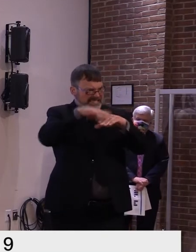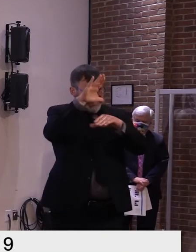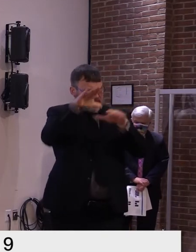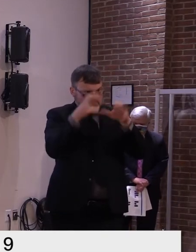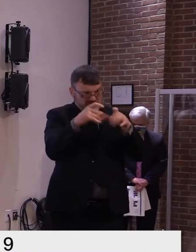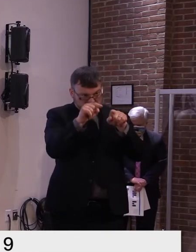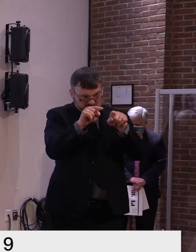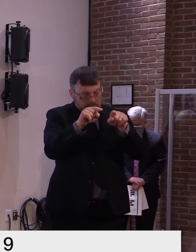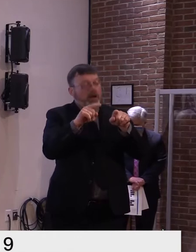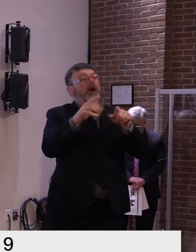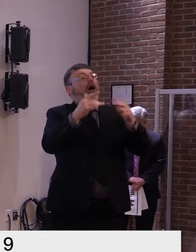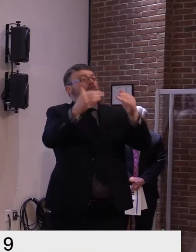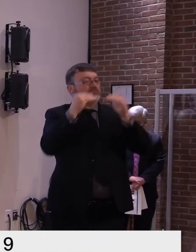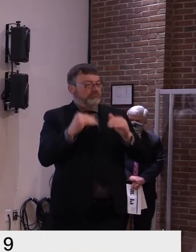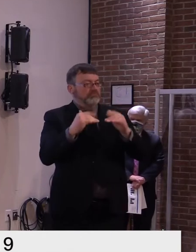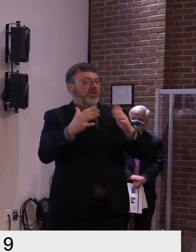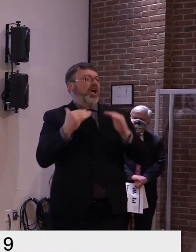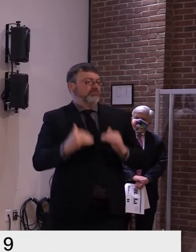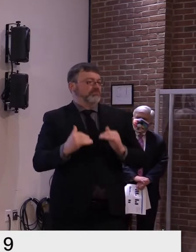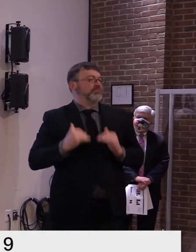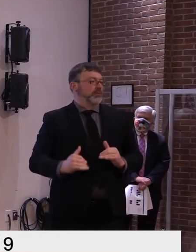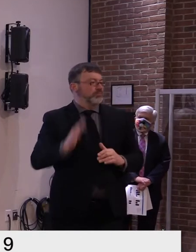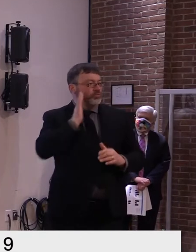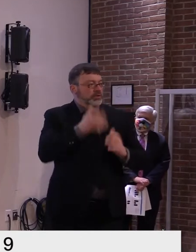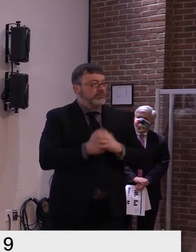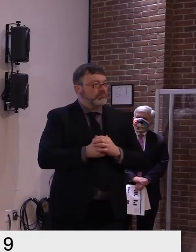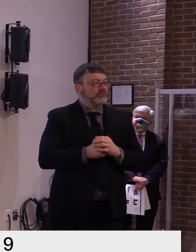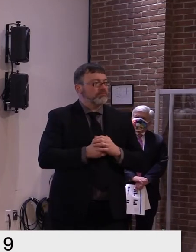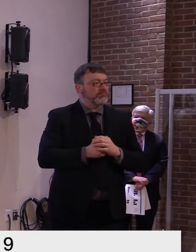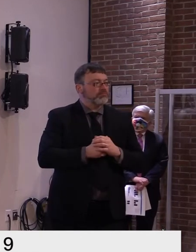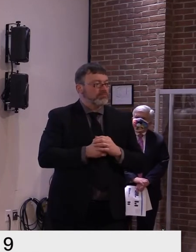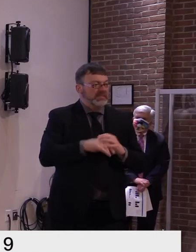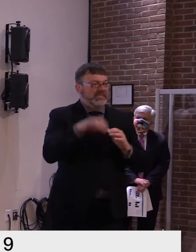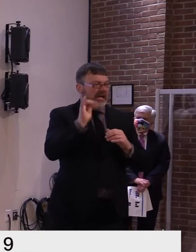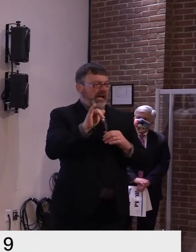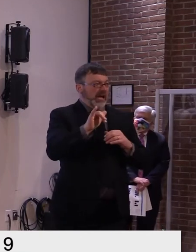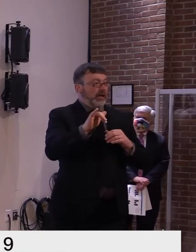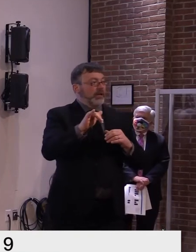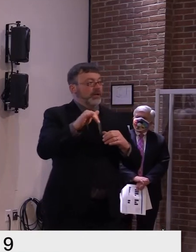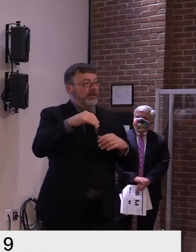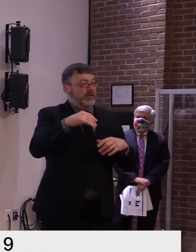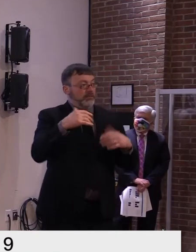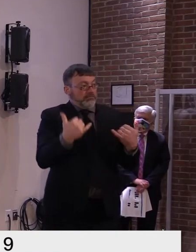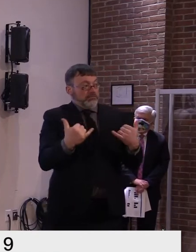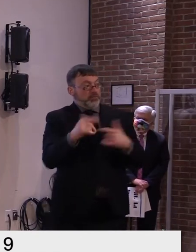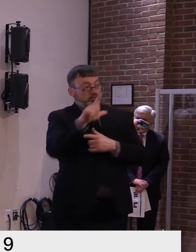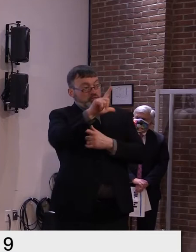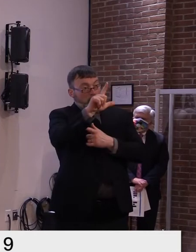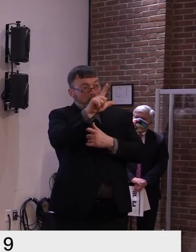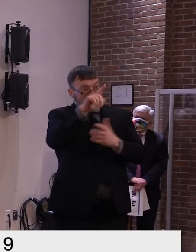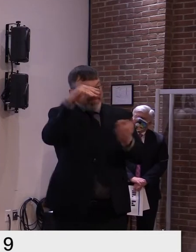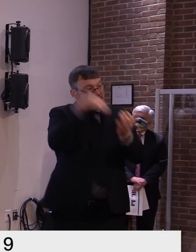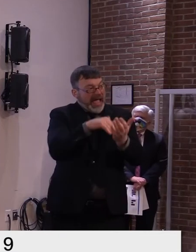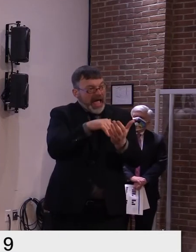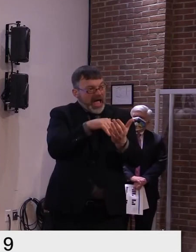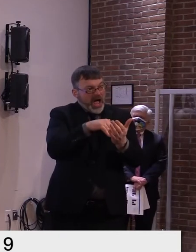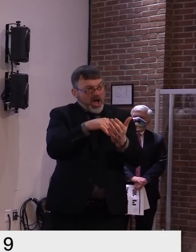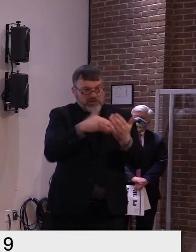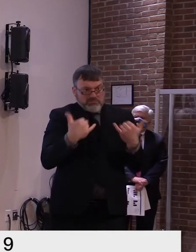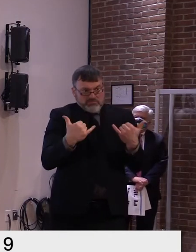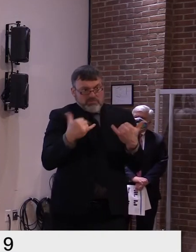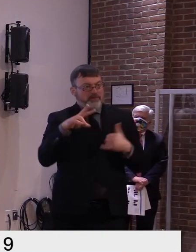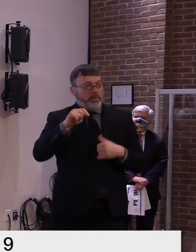Speaking briefly of vaccinations, as you've heard, we now have 21,000 people vaccinated. And in a report that should be